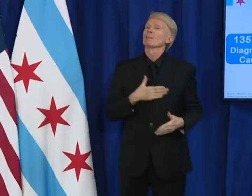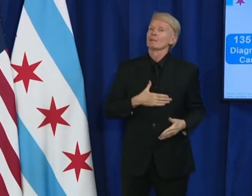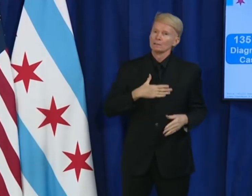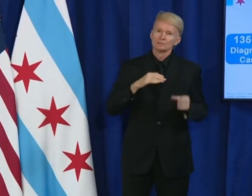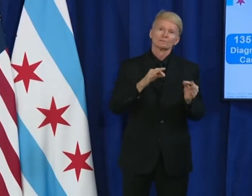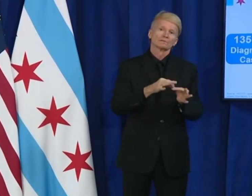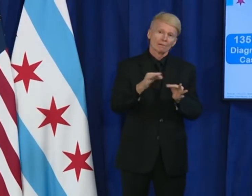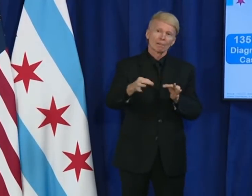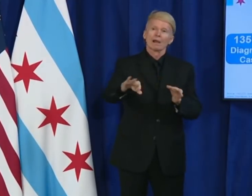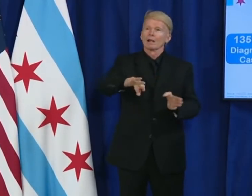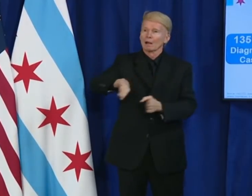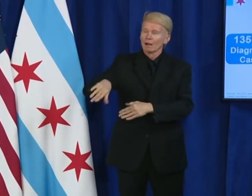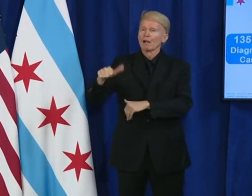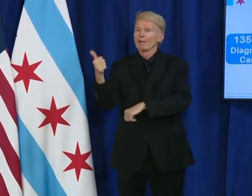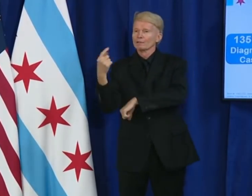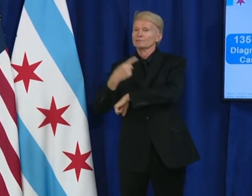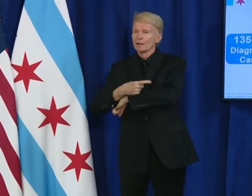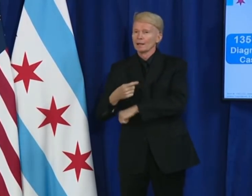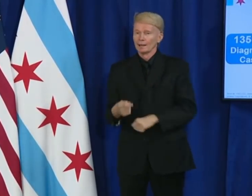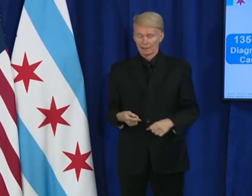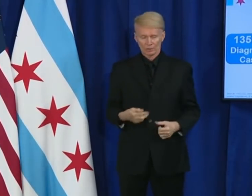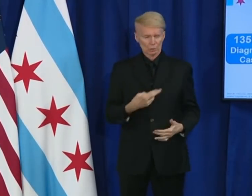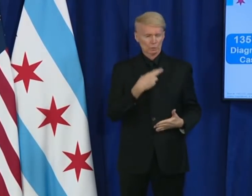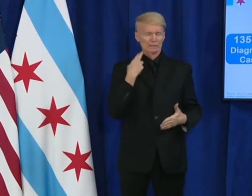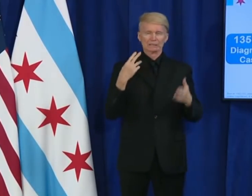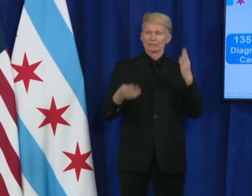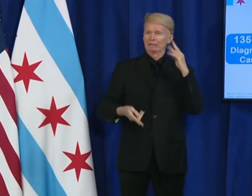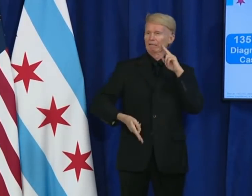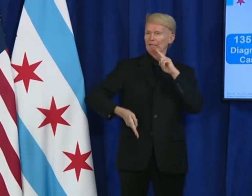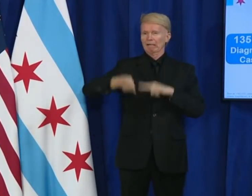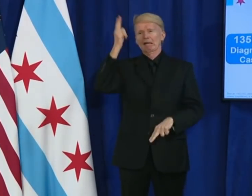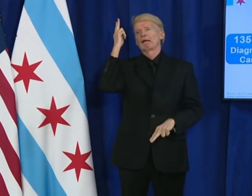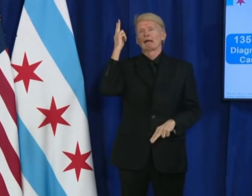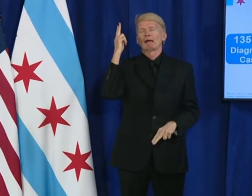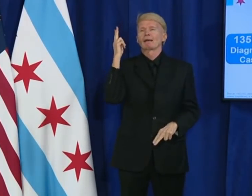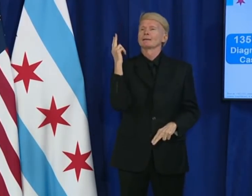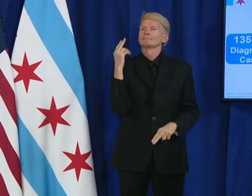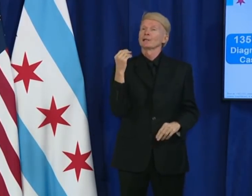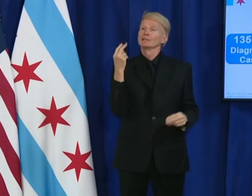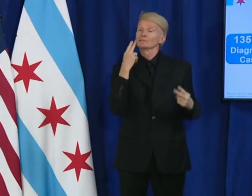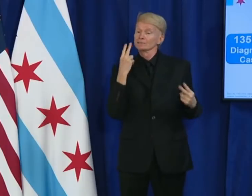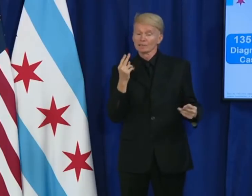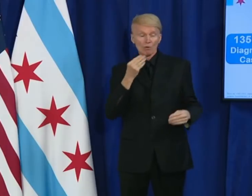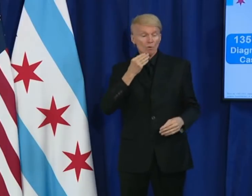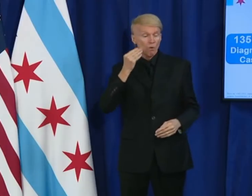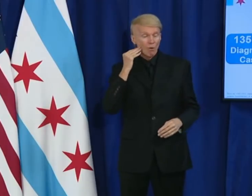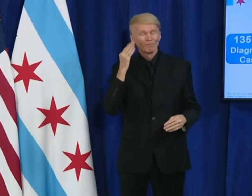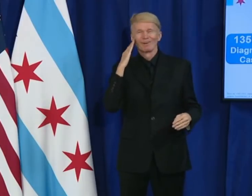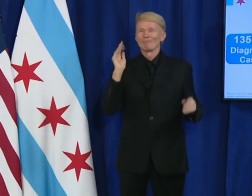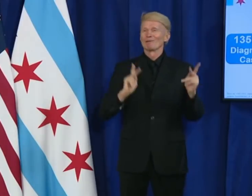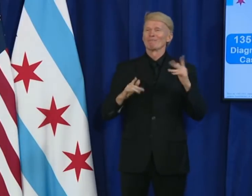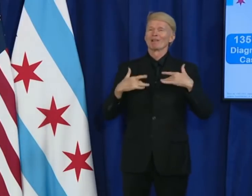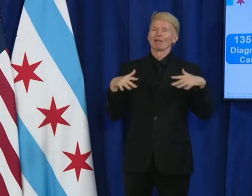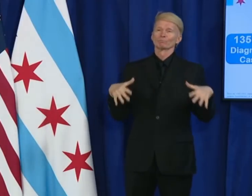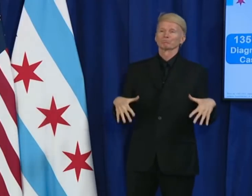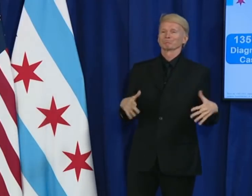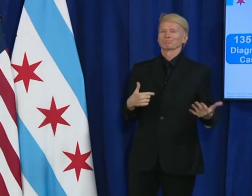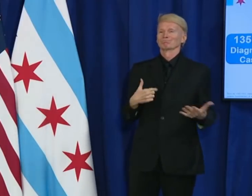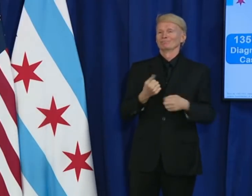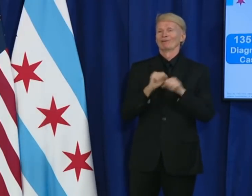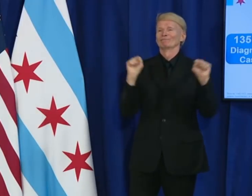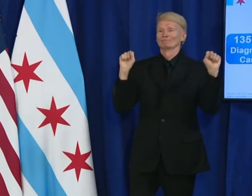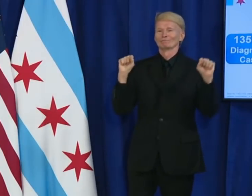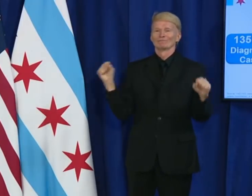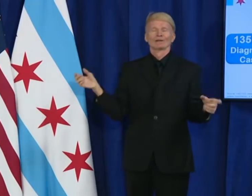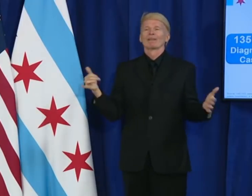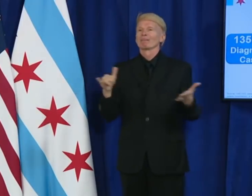point. The risk is just too high, and we know that particularly in homes, people tend to put down their guard, and we